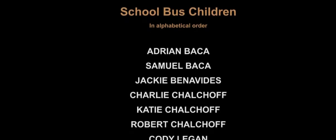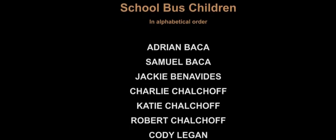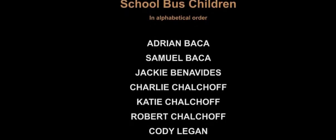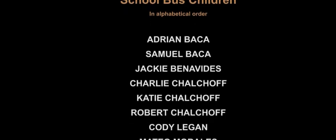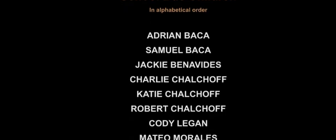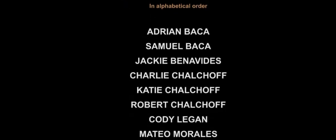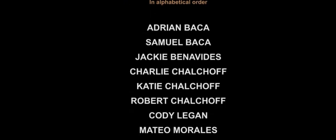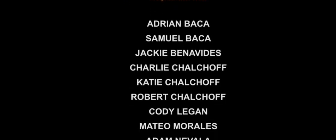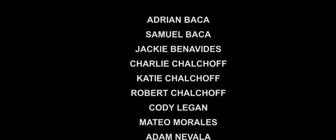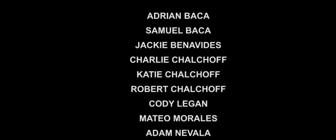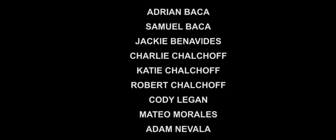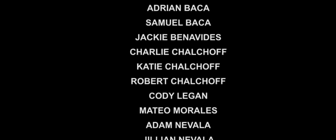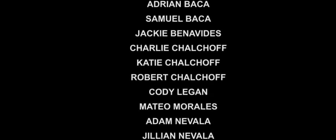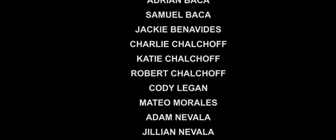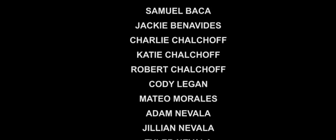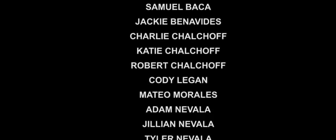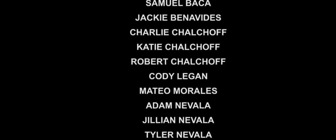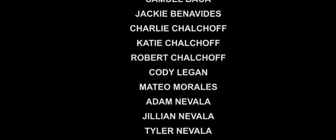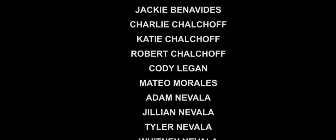say the driver's in charge.